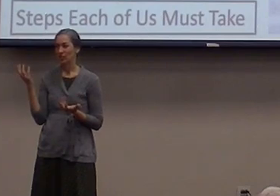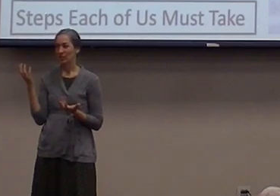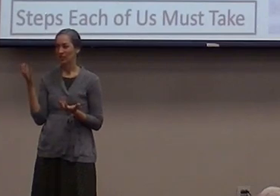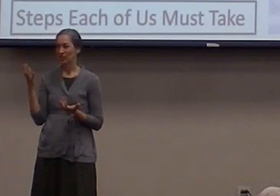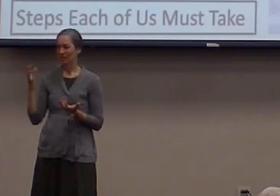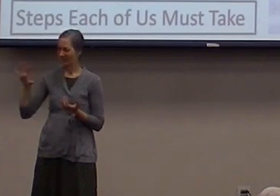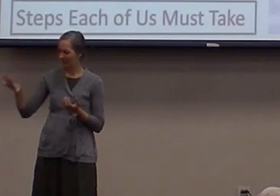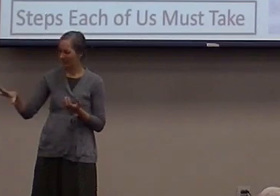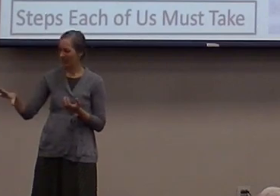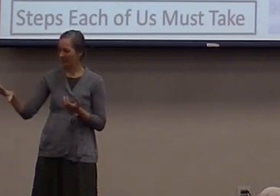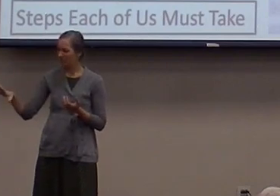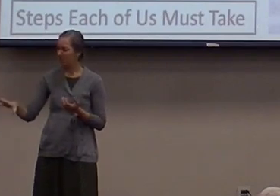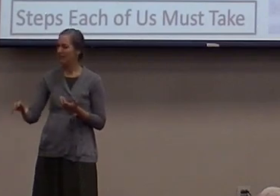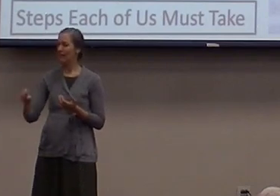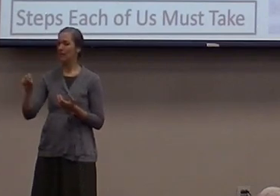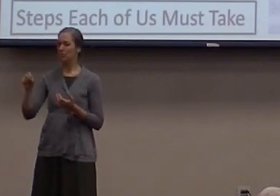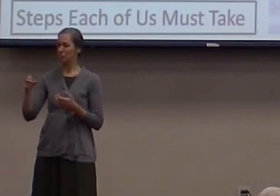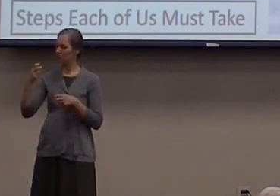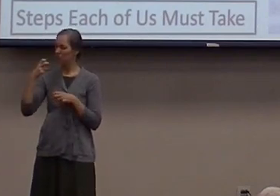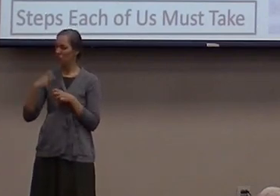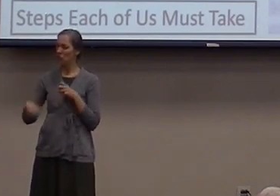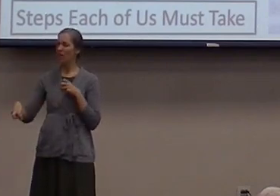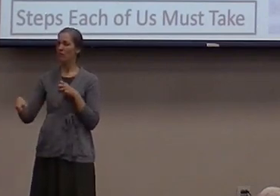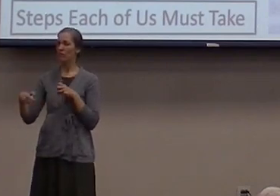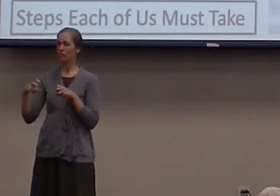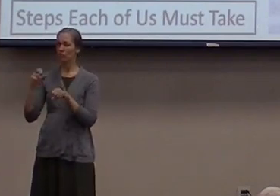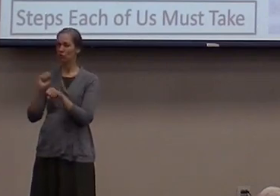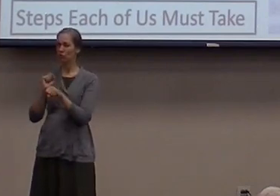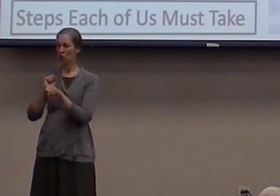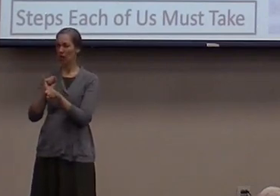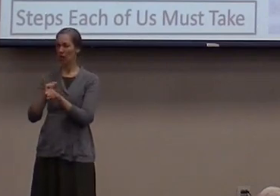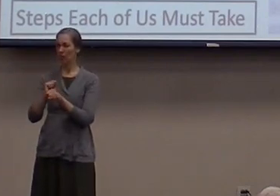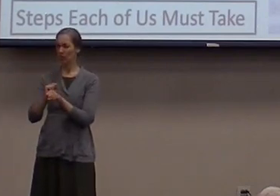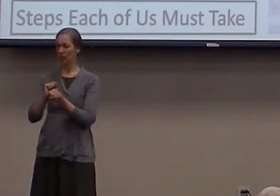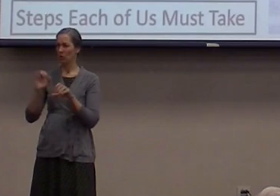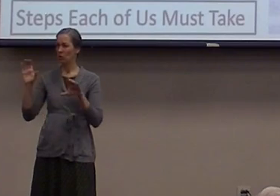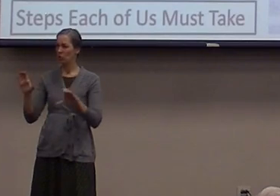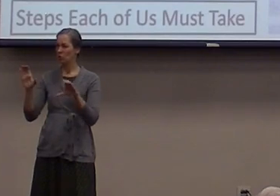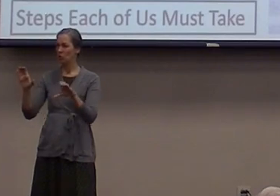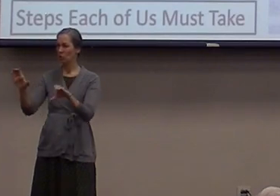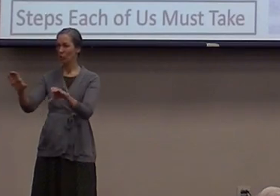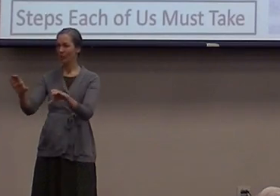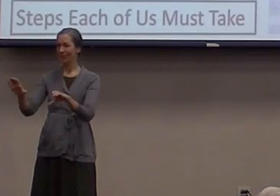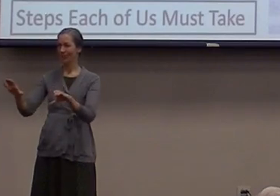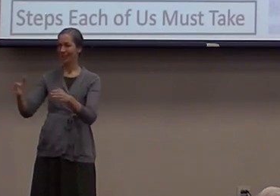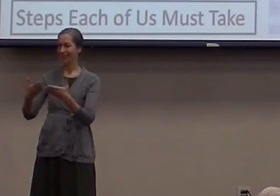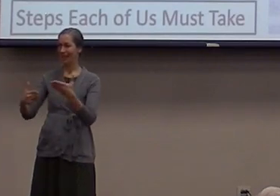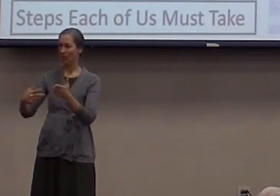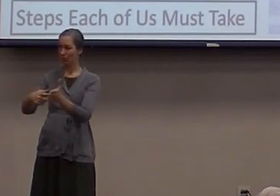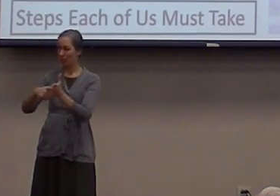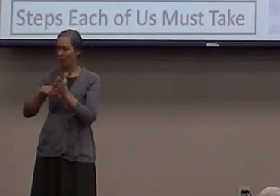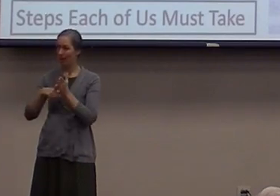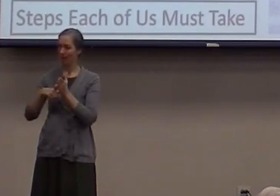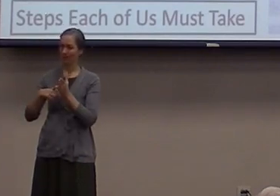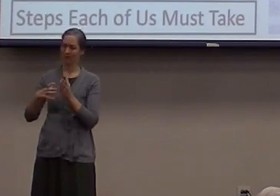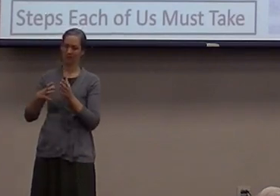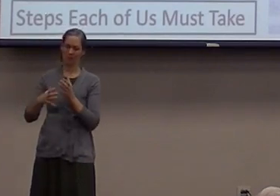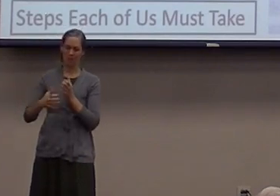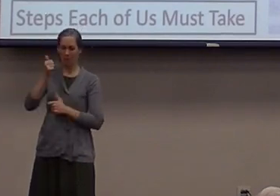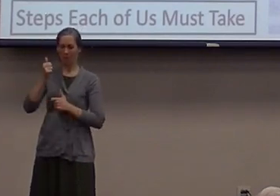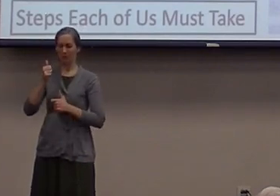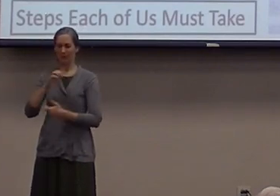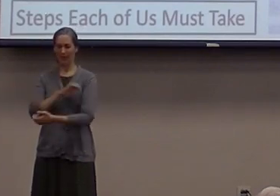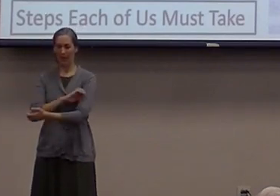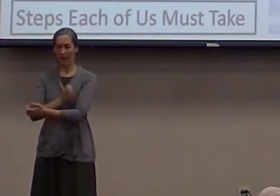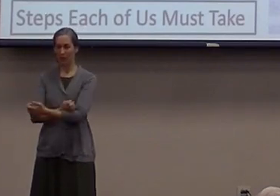take the tough one. Go the farthest. Do the thing that takes the most. Because as you do that, you